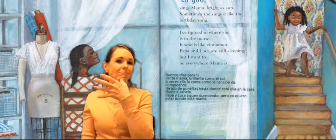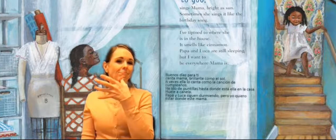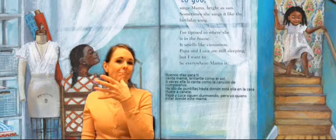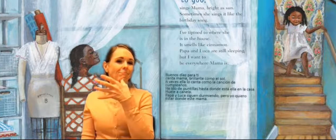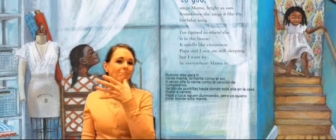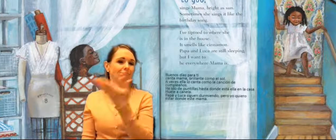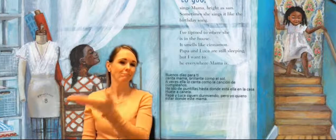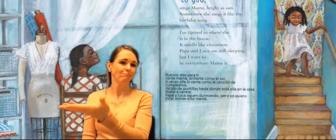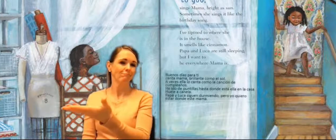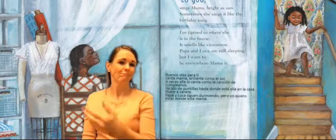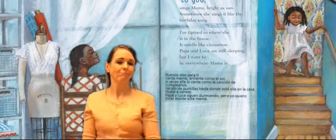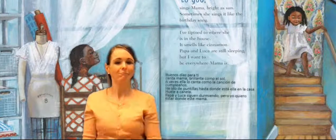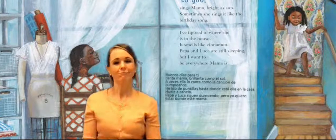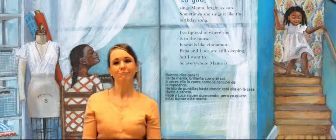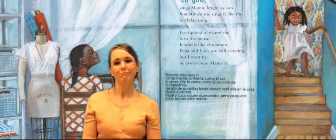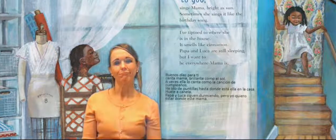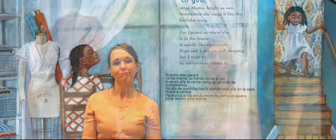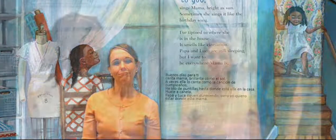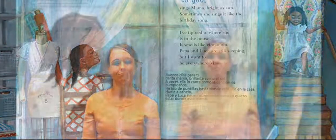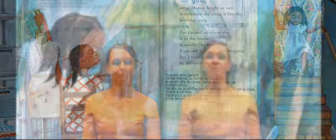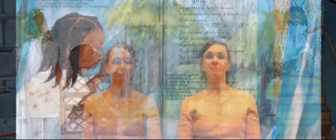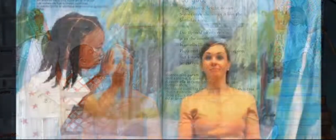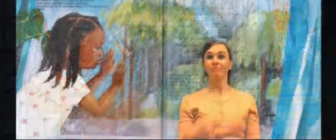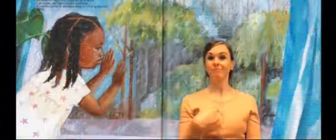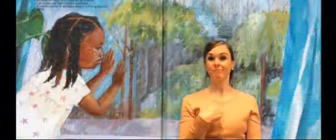But I want to be with Mama.